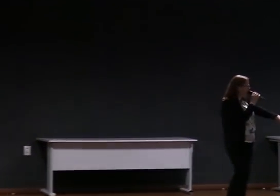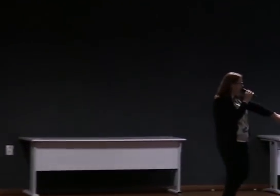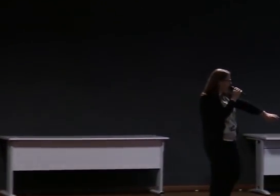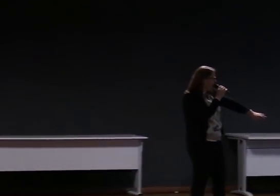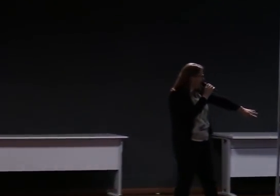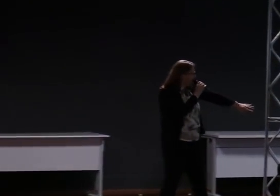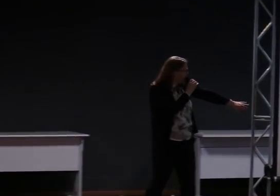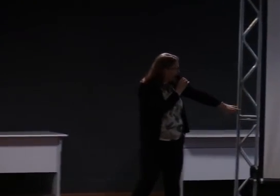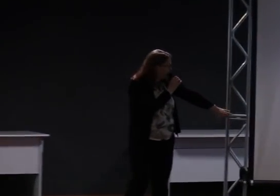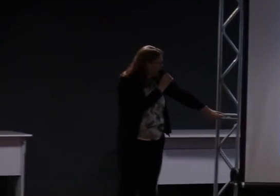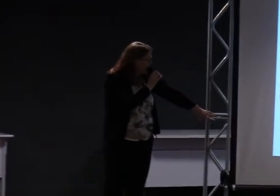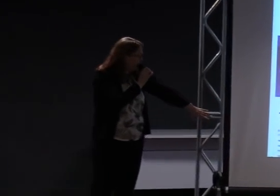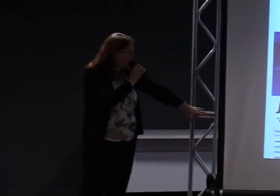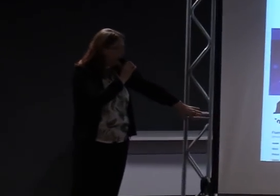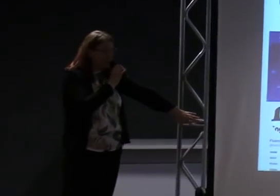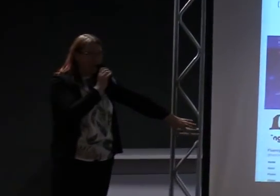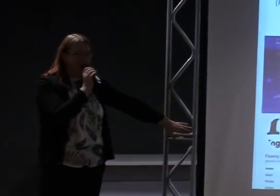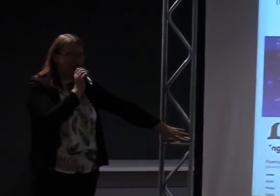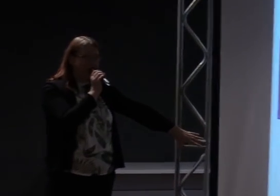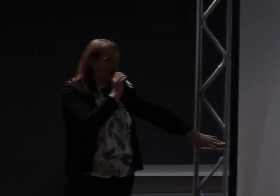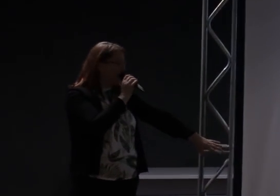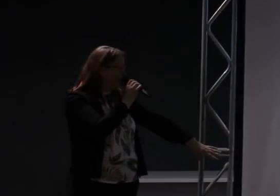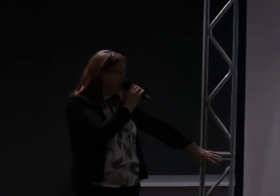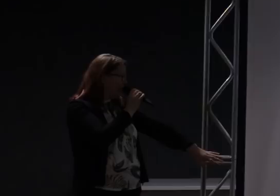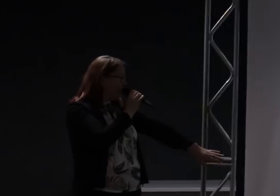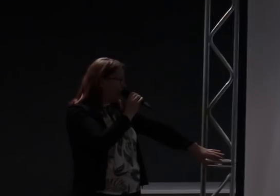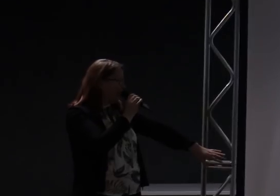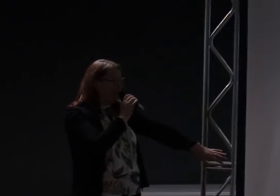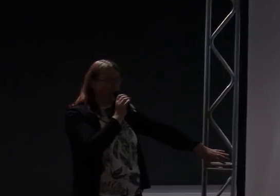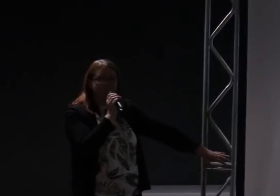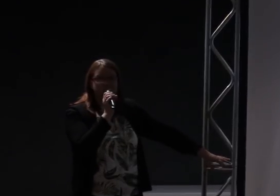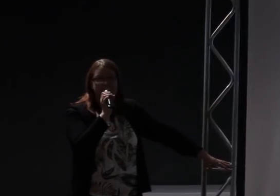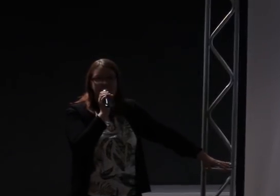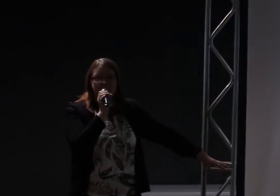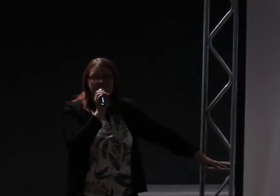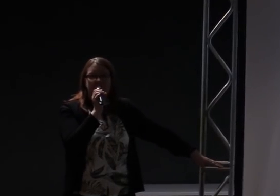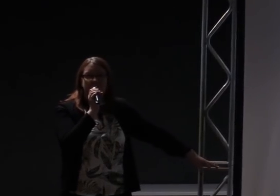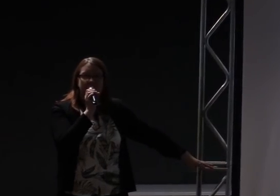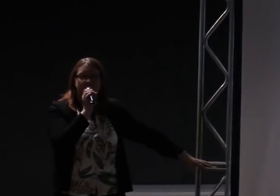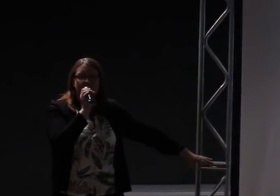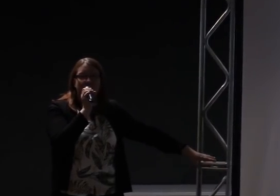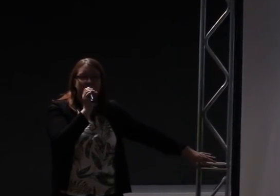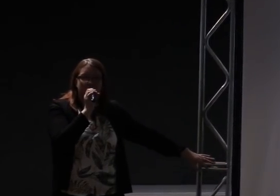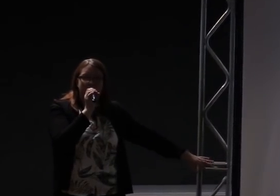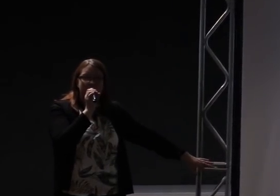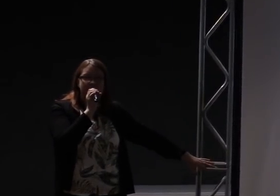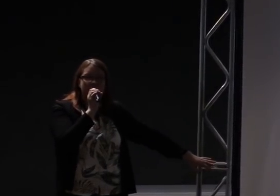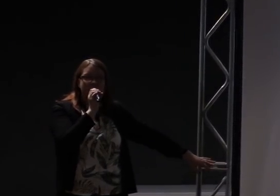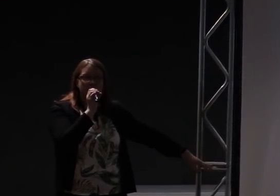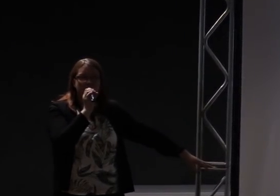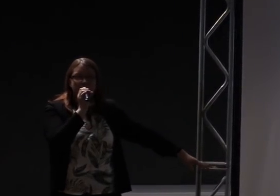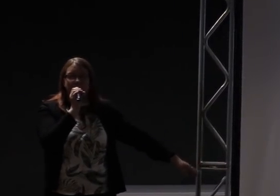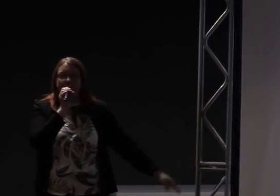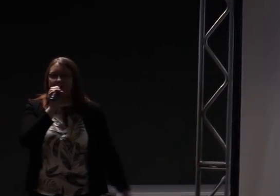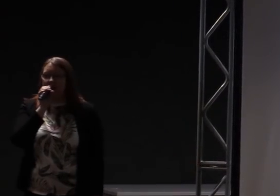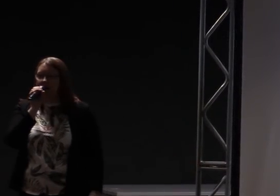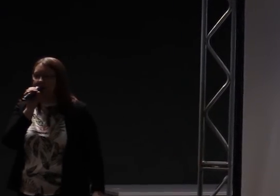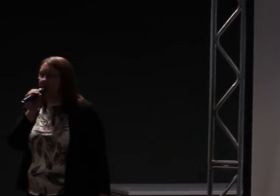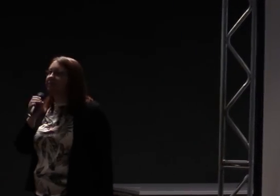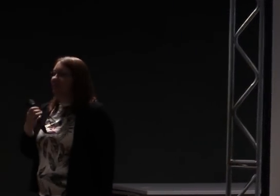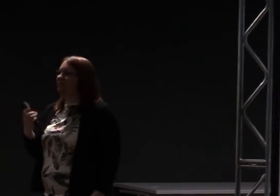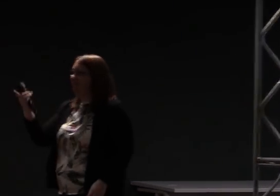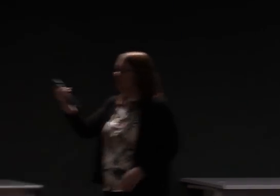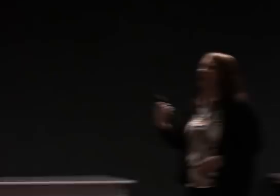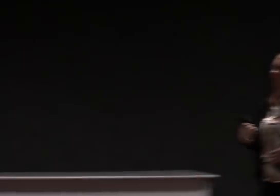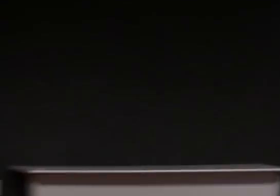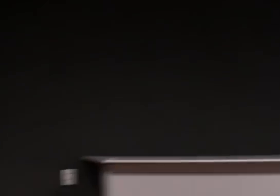And then in the bottom left, you can see a Facebook page. This is called Fluency Club.